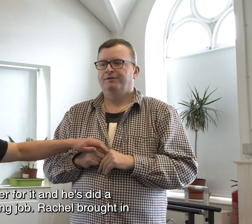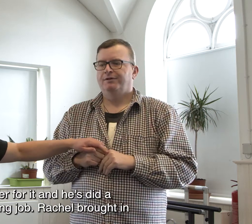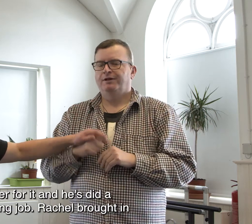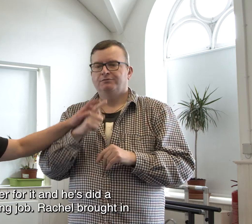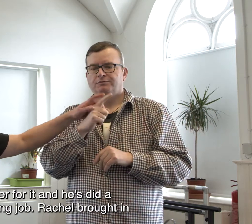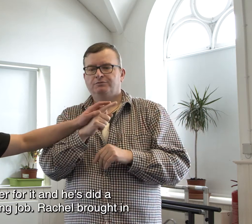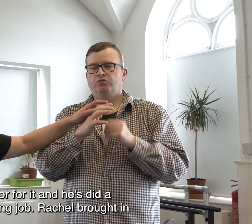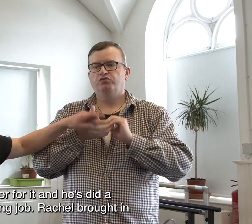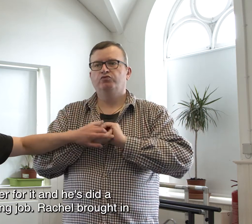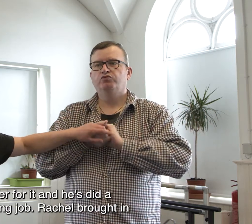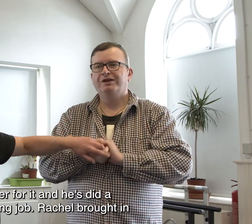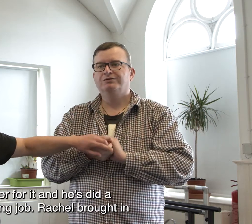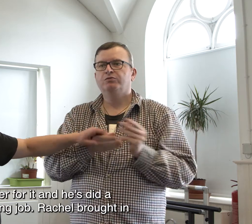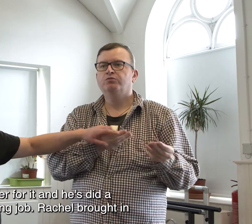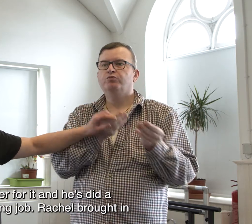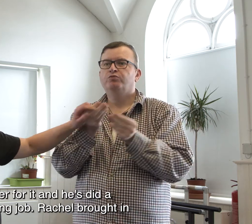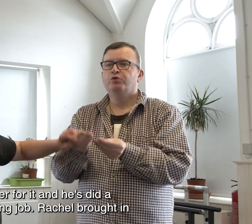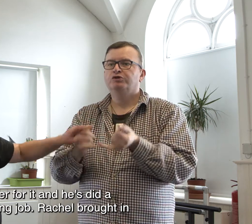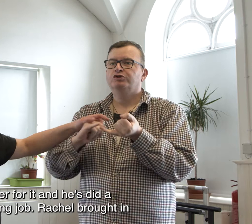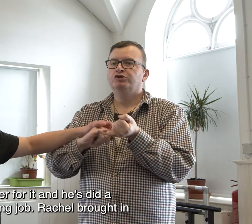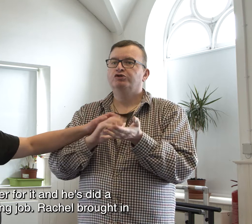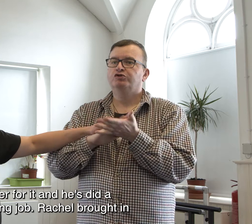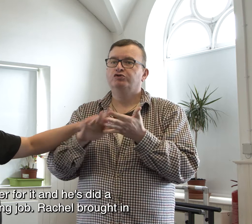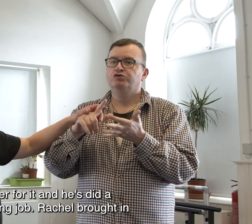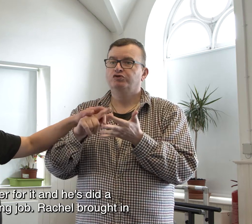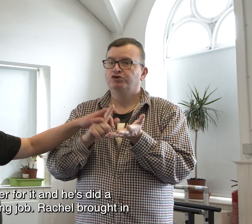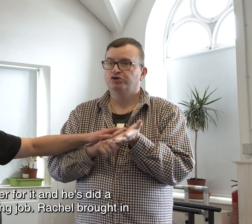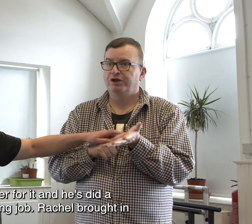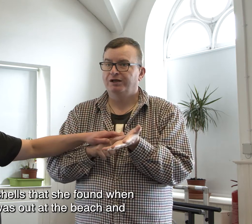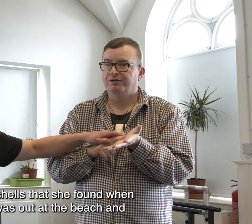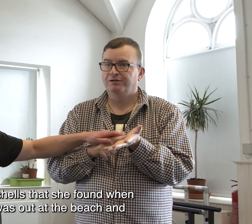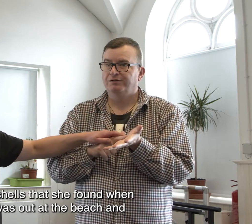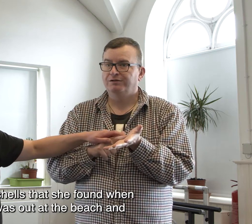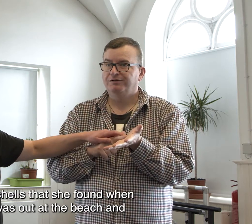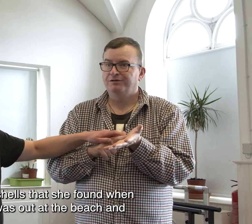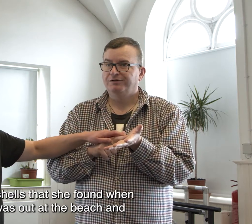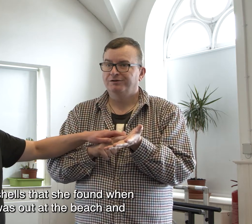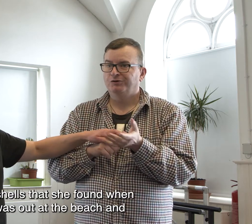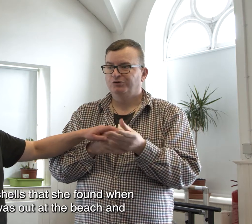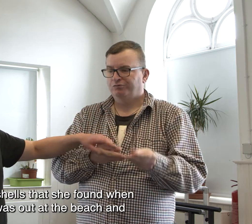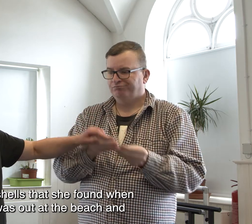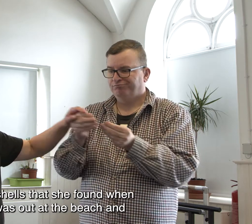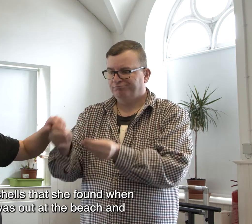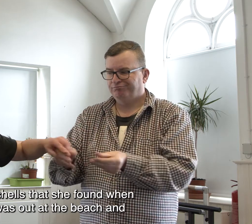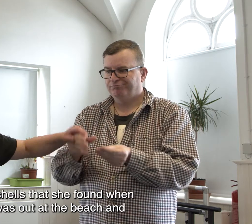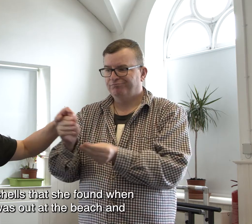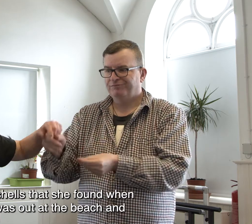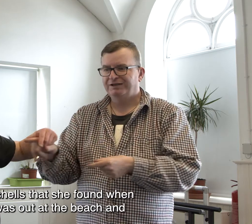a cracking job. Rachel brought in some shells that she found when she was out